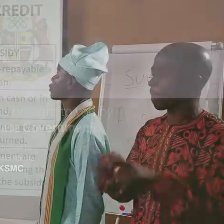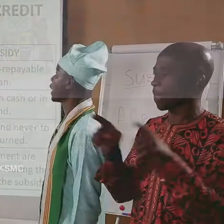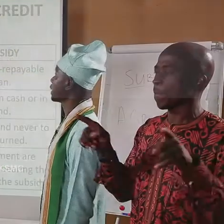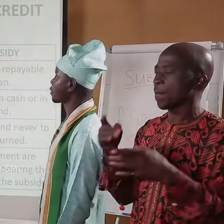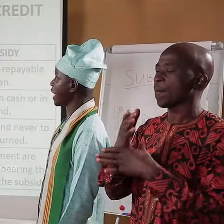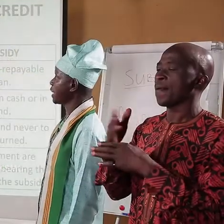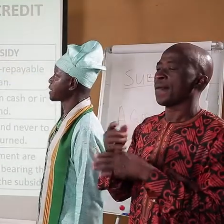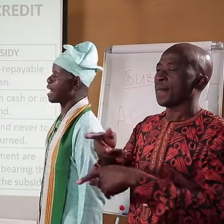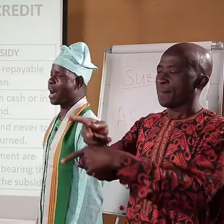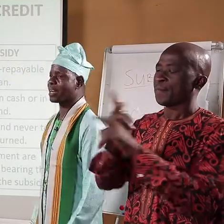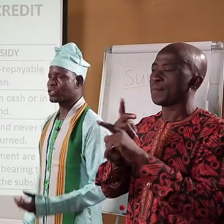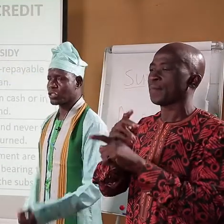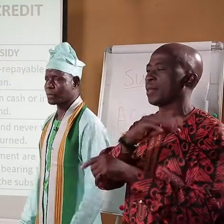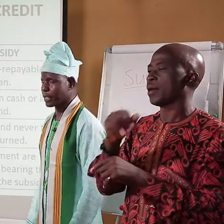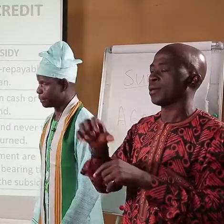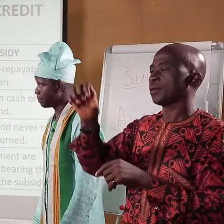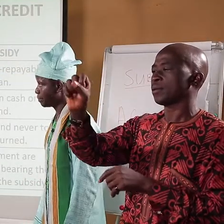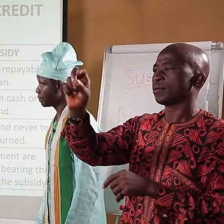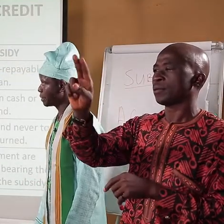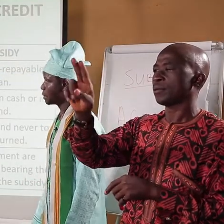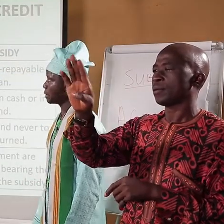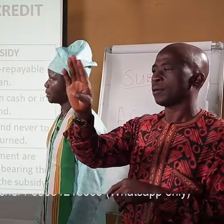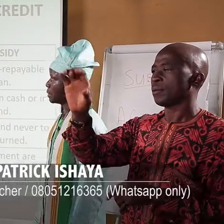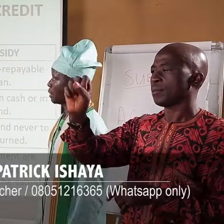Differences between credit and subsidy